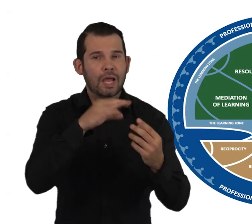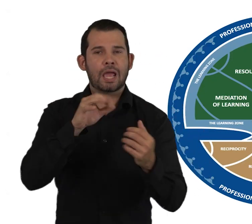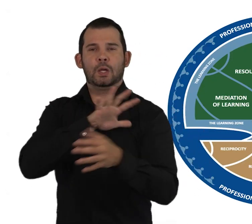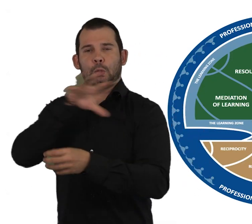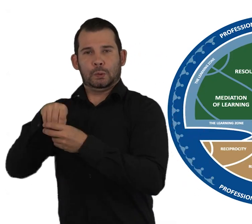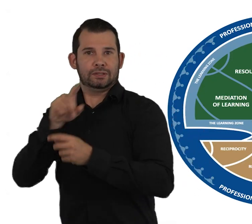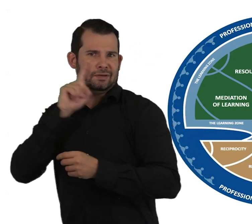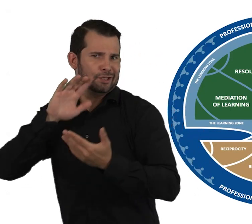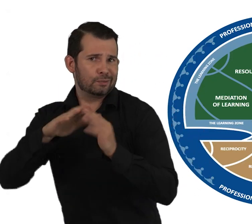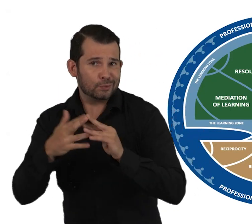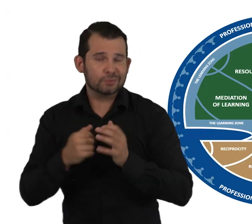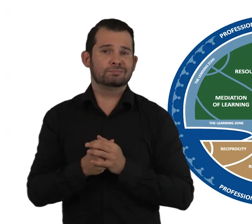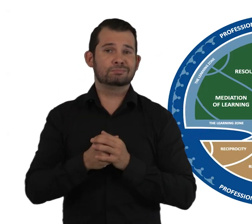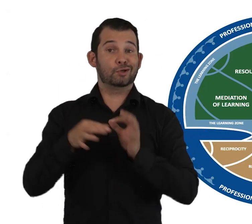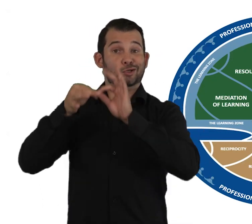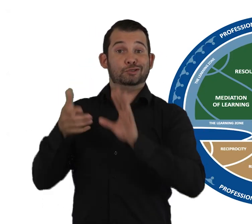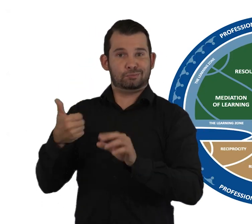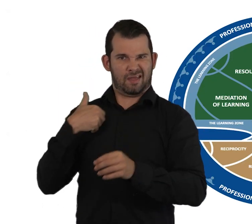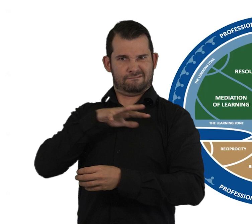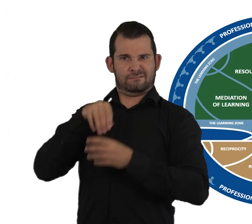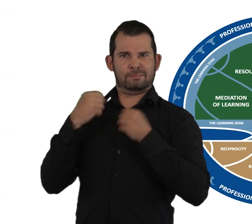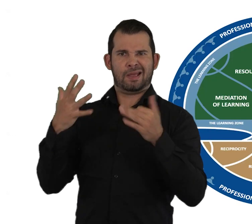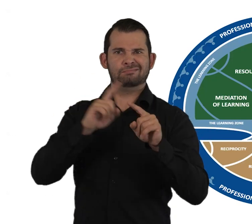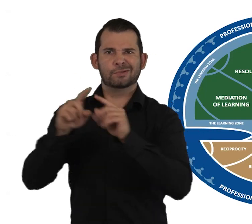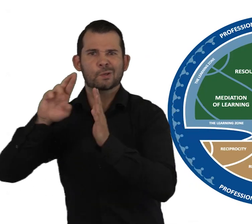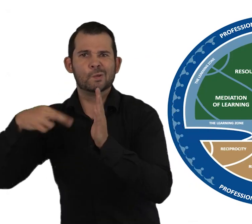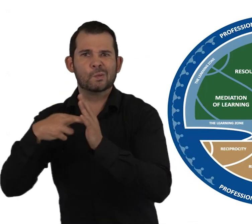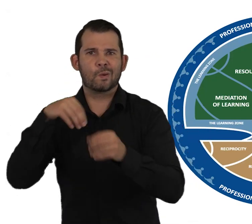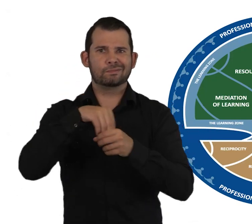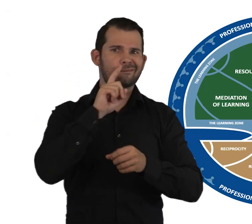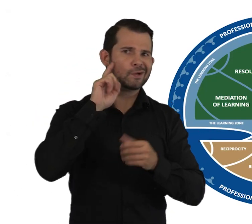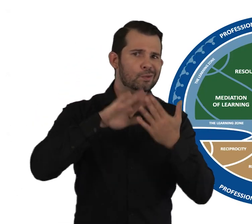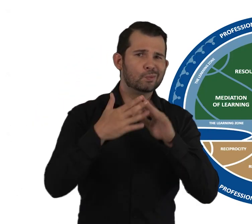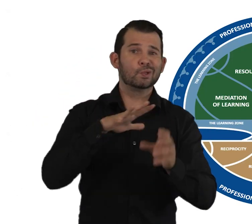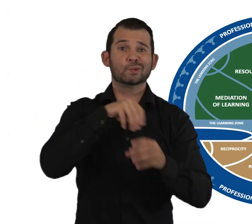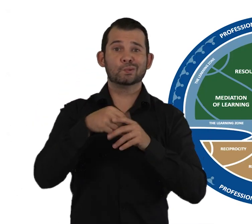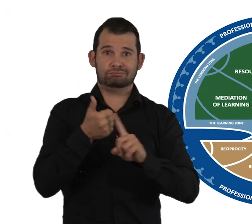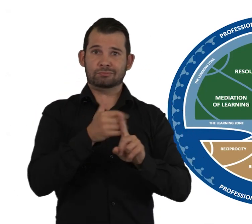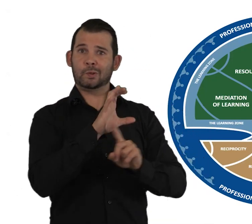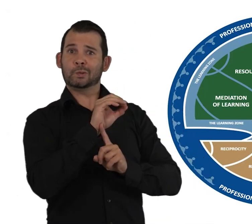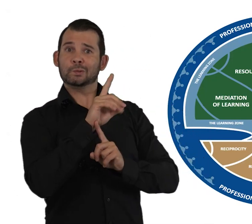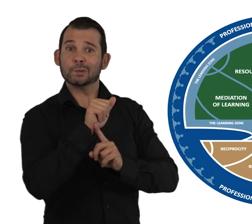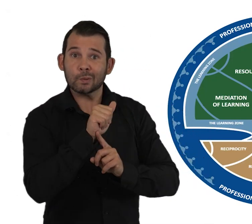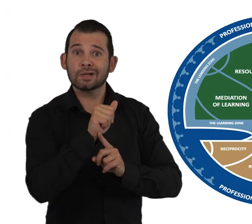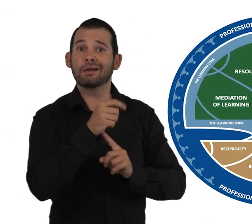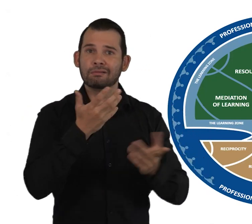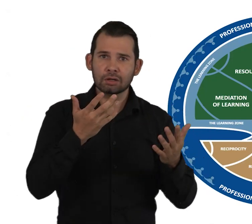Interpreters occupy many different roles within the deaf community, including as heritage language users, the children of deaf adults,